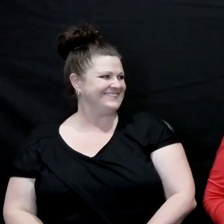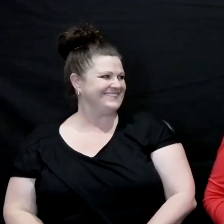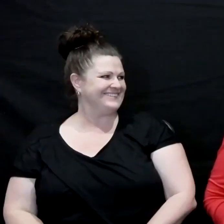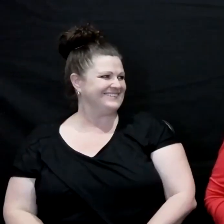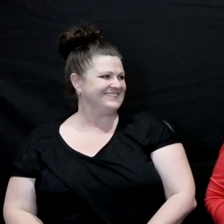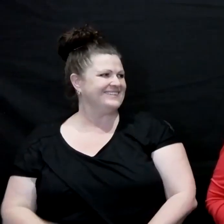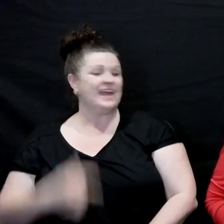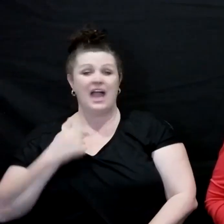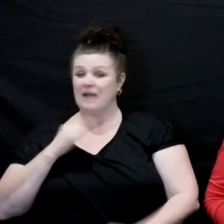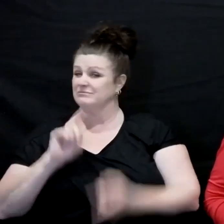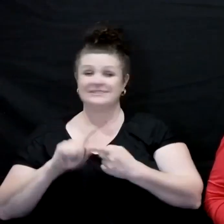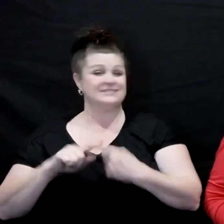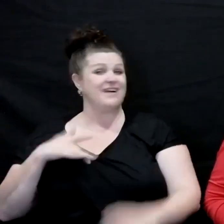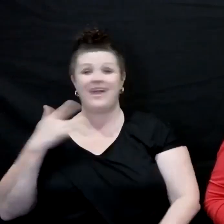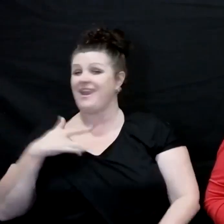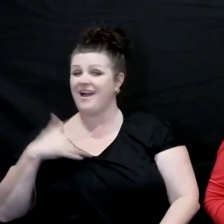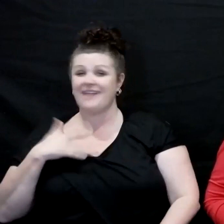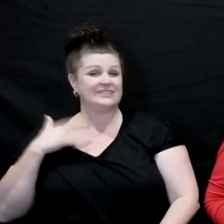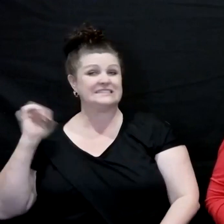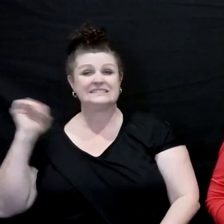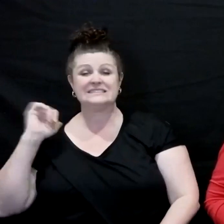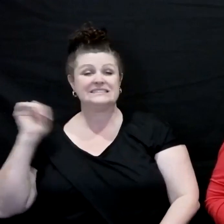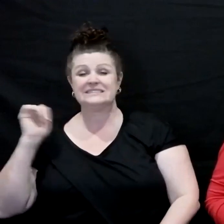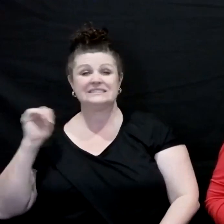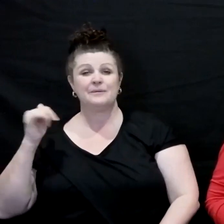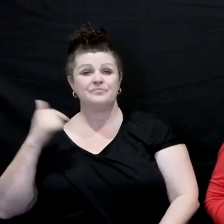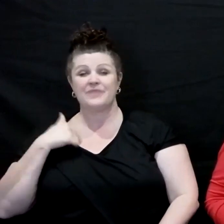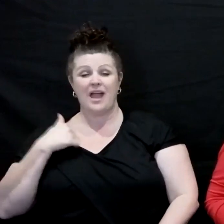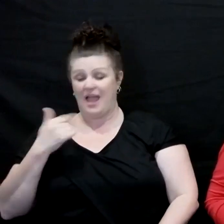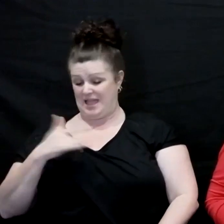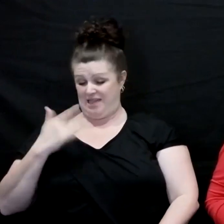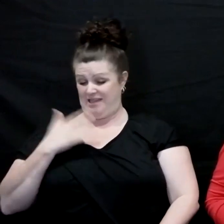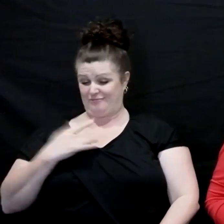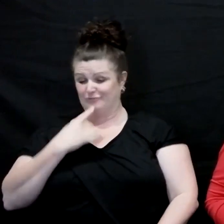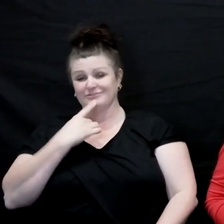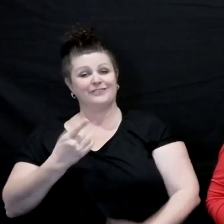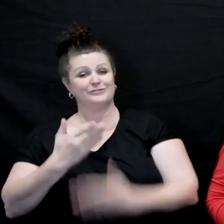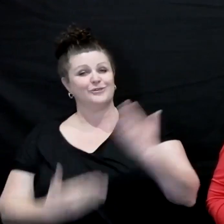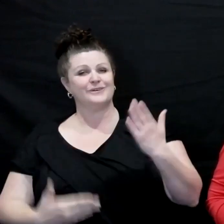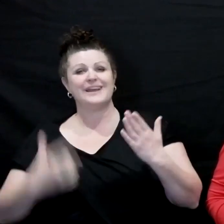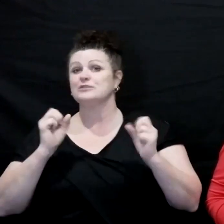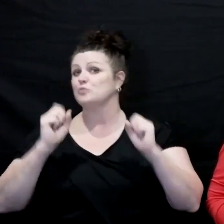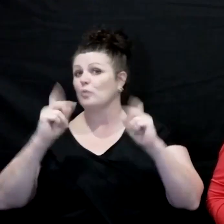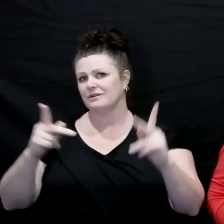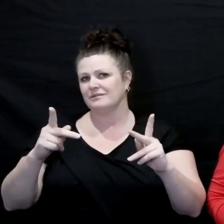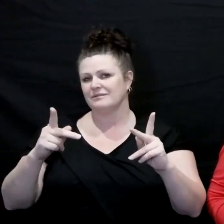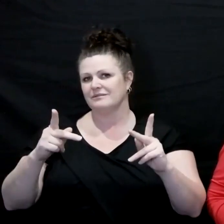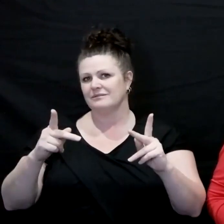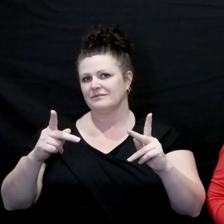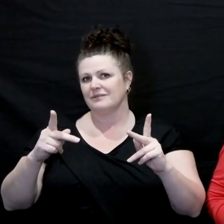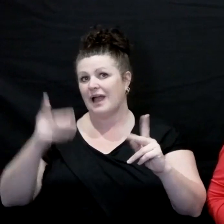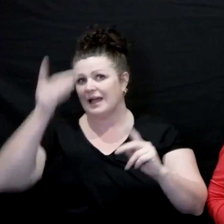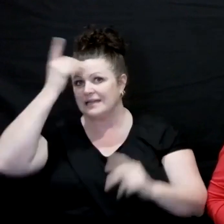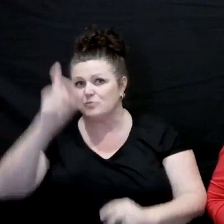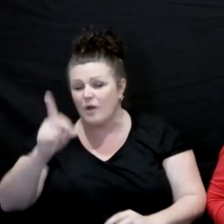I am alive. I have done this. I have lived to tell the tale. It's okay. And guess what? I work there and nobody